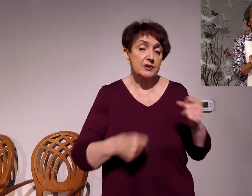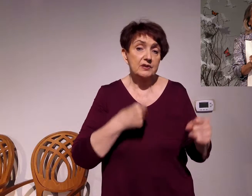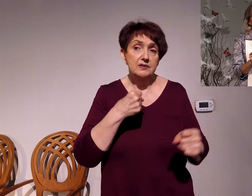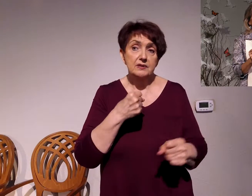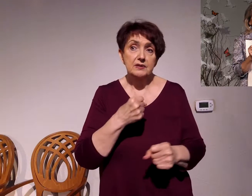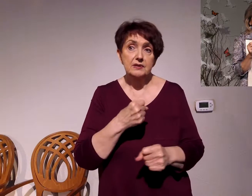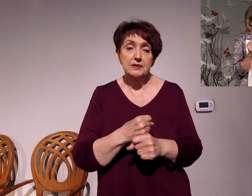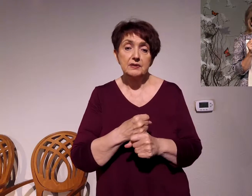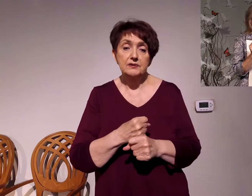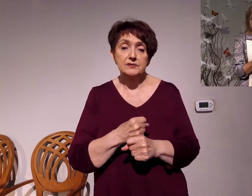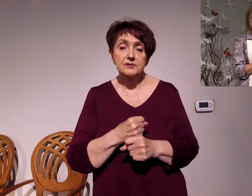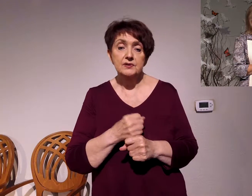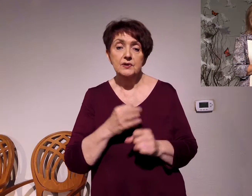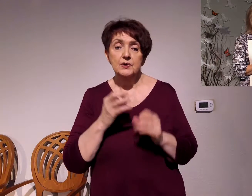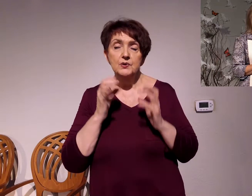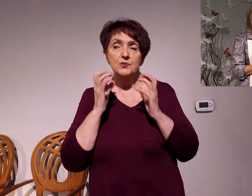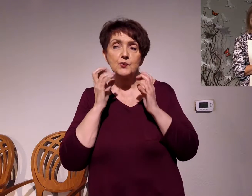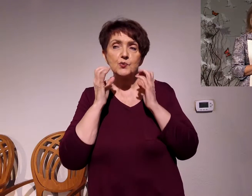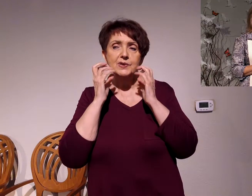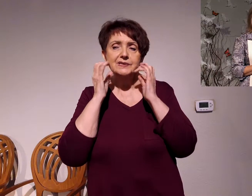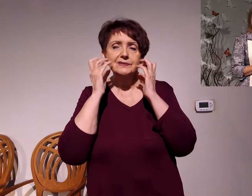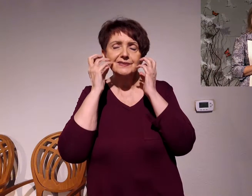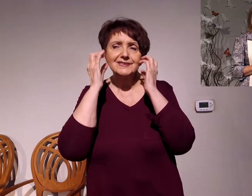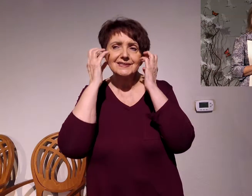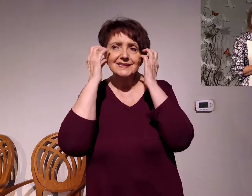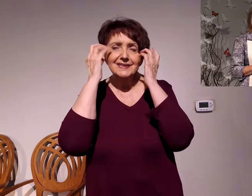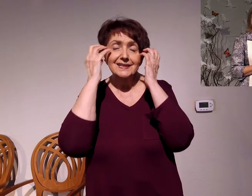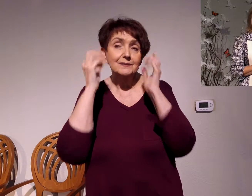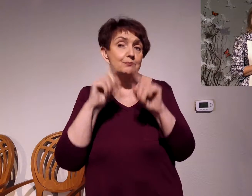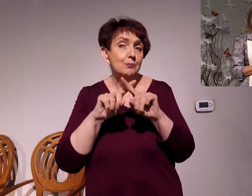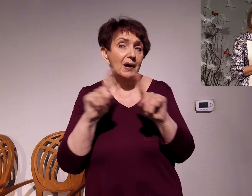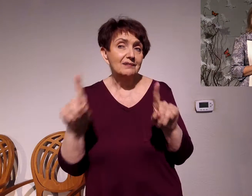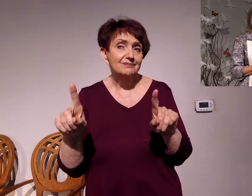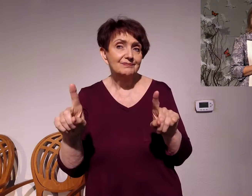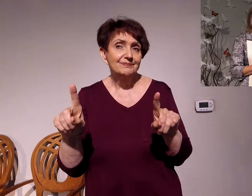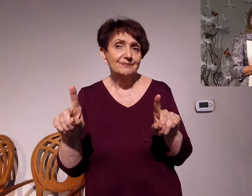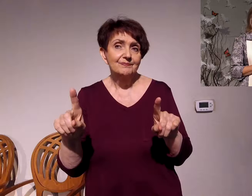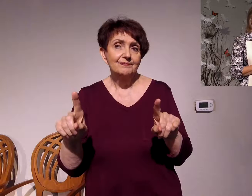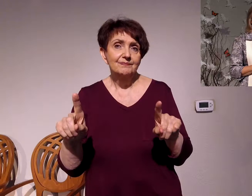perhaps wrinkles the skin. wrinkles the skin.